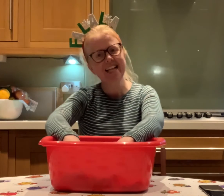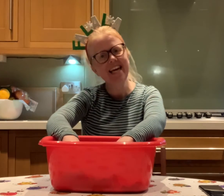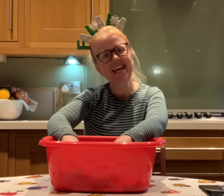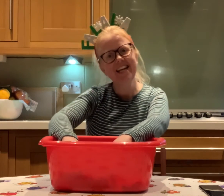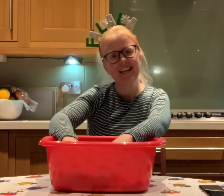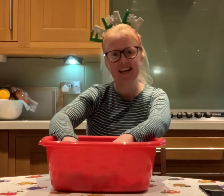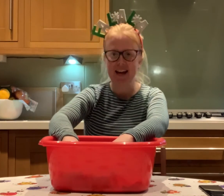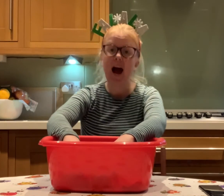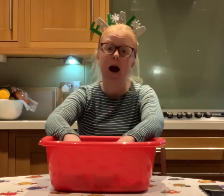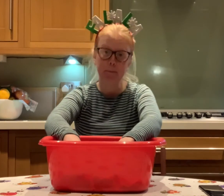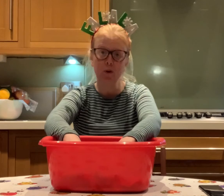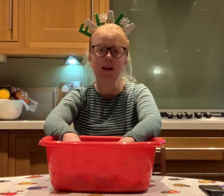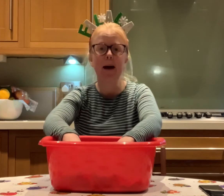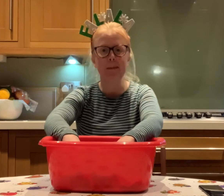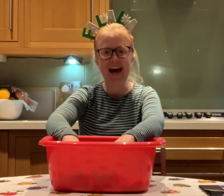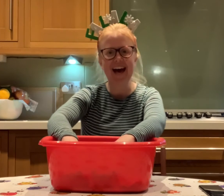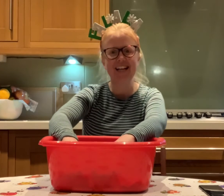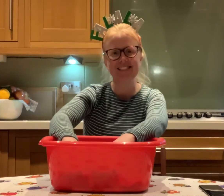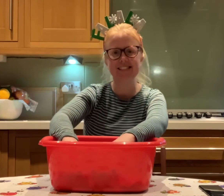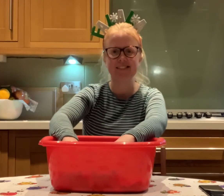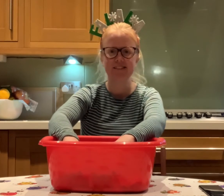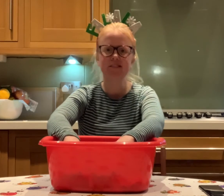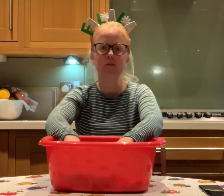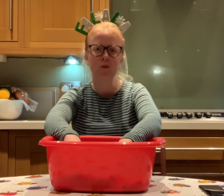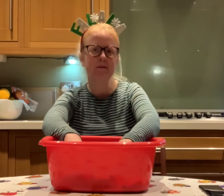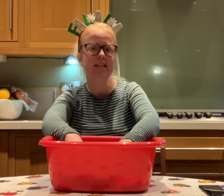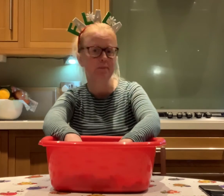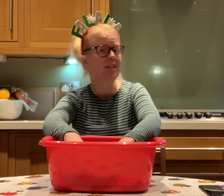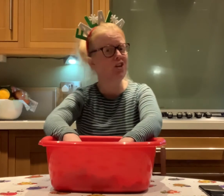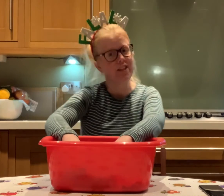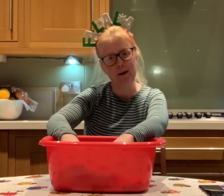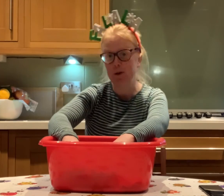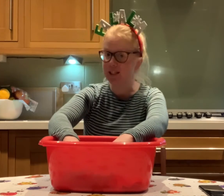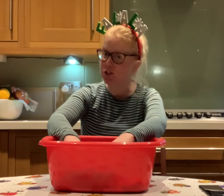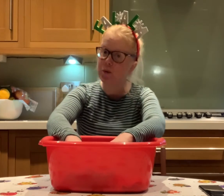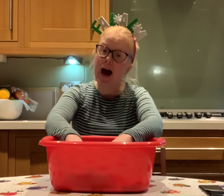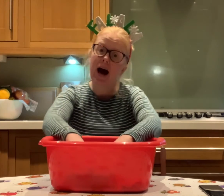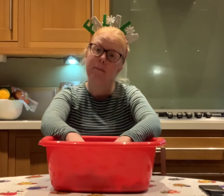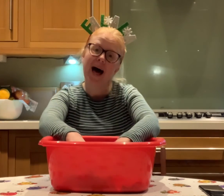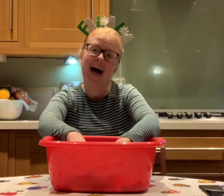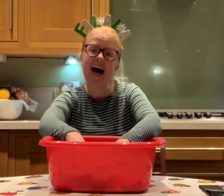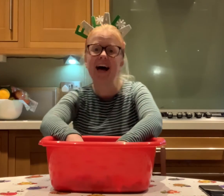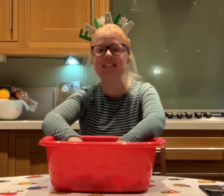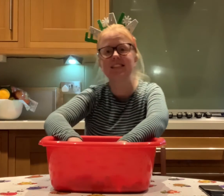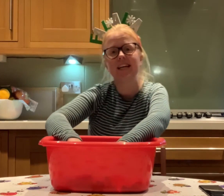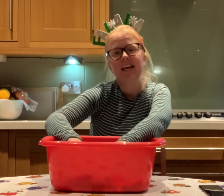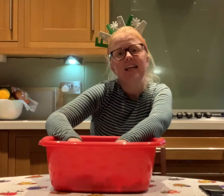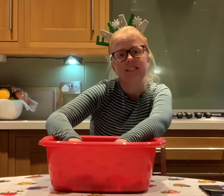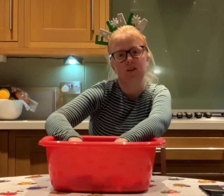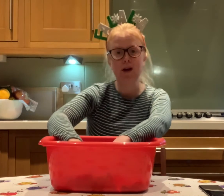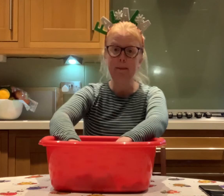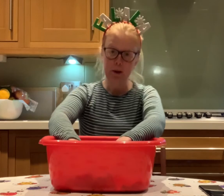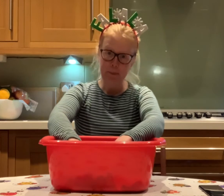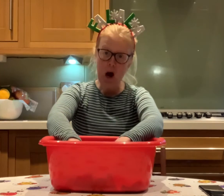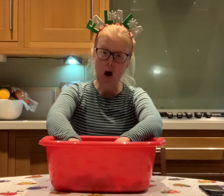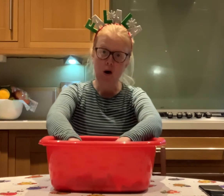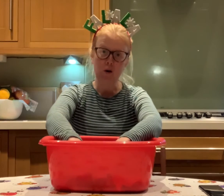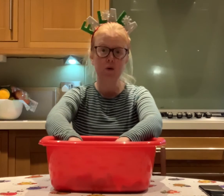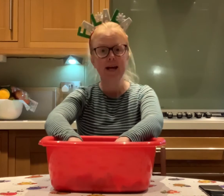clean up all our mess. We must make sure that we do our best. So grab a bowl